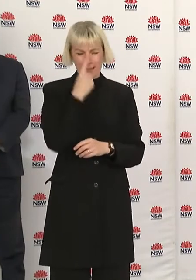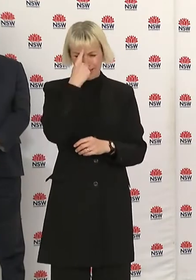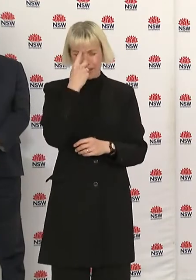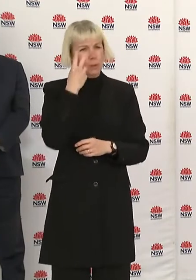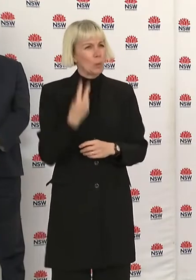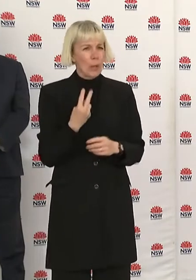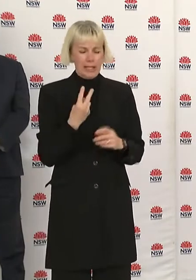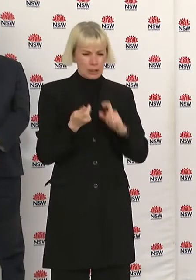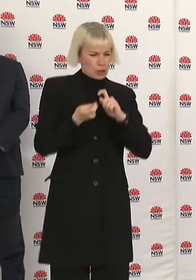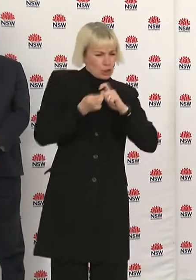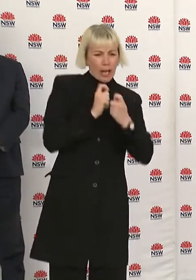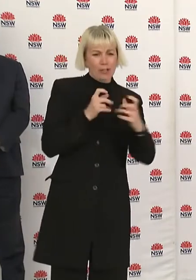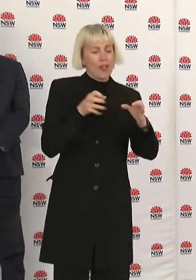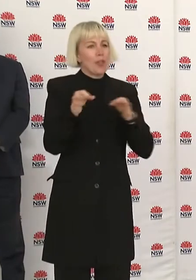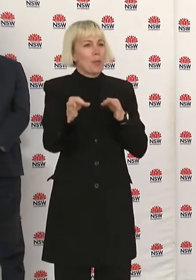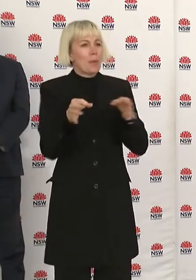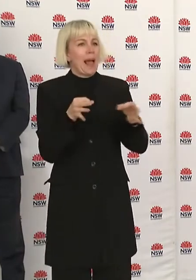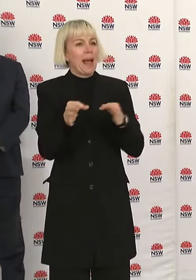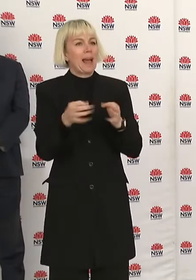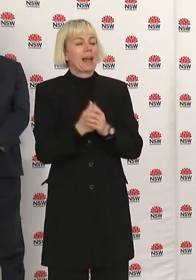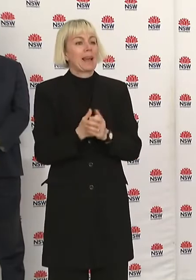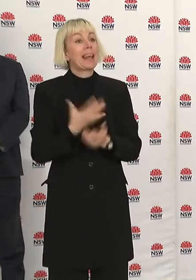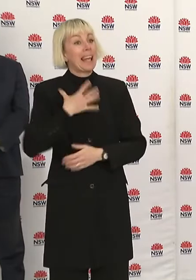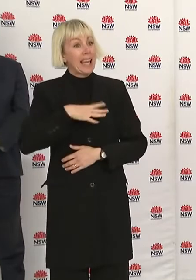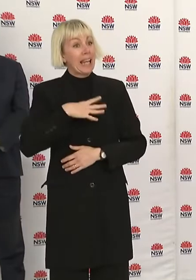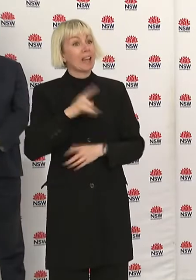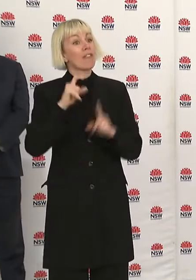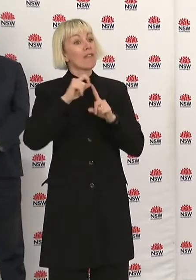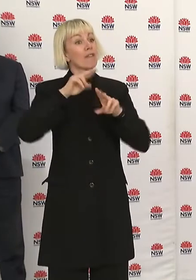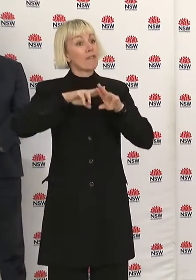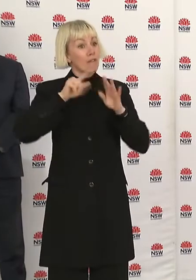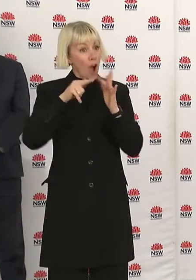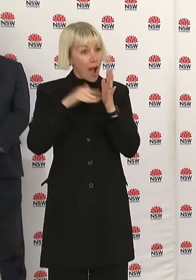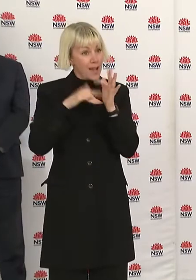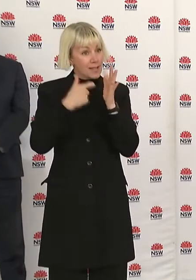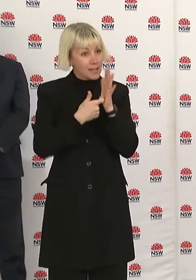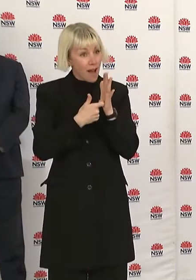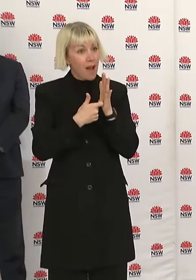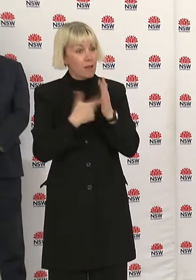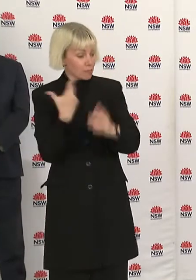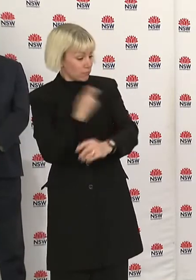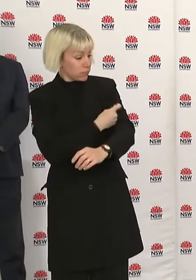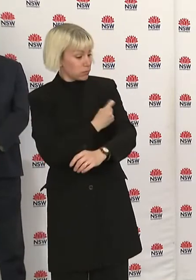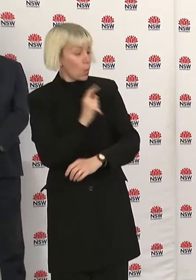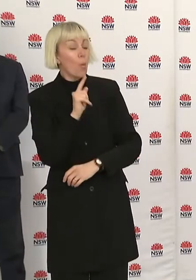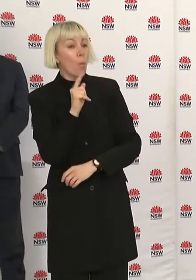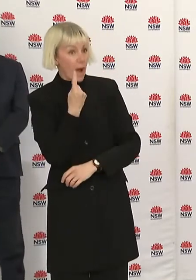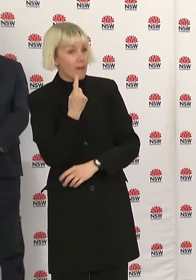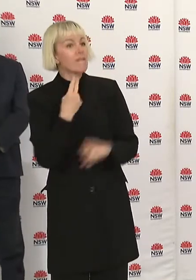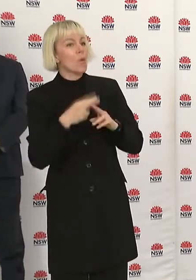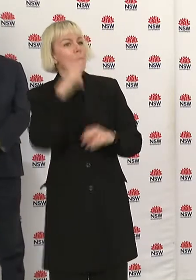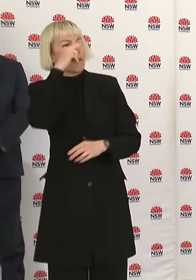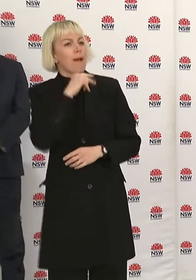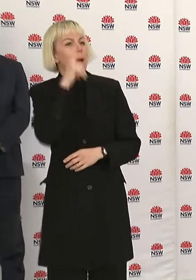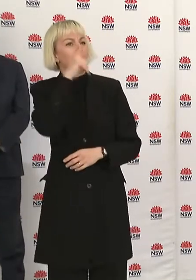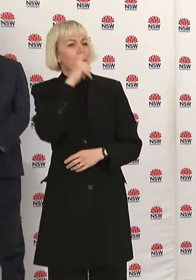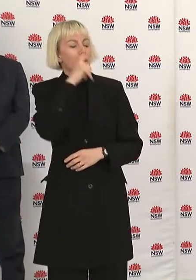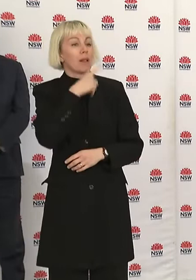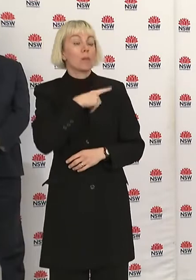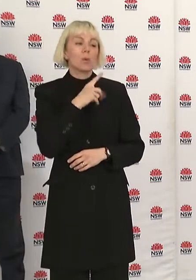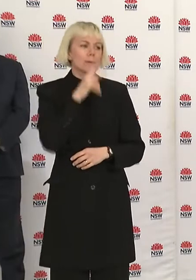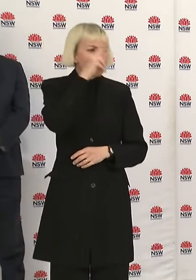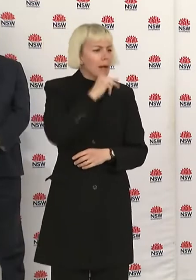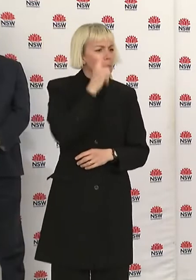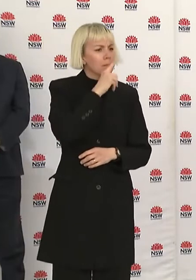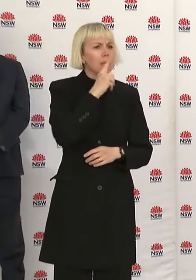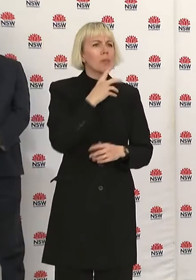Pfizer into first doses for those younger cohorts, the ones that are moving around, the ones that are providing food on our